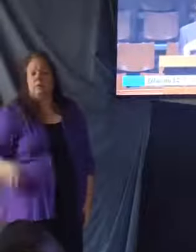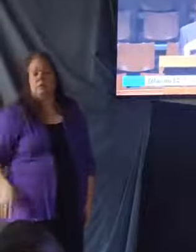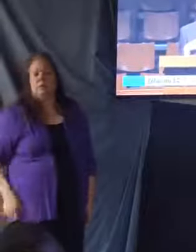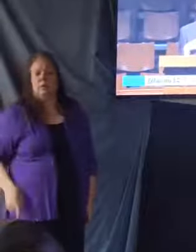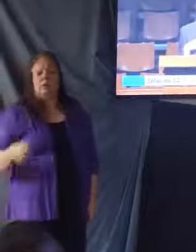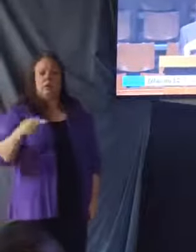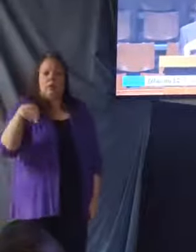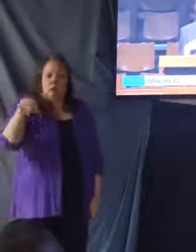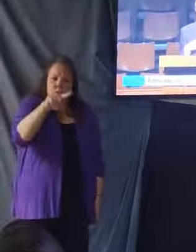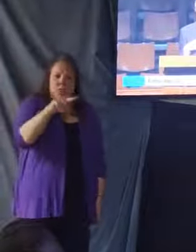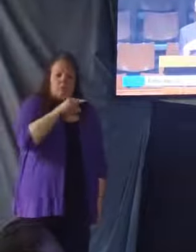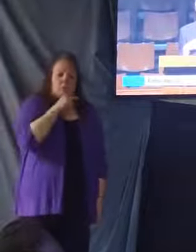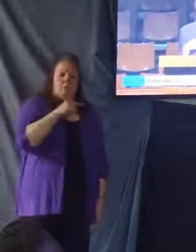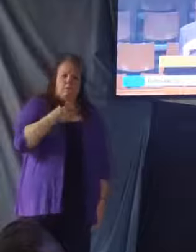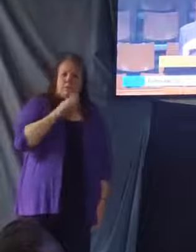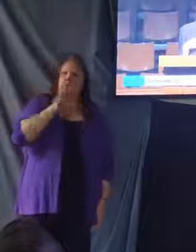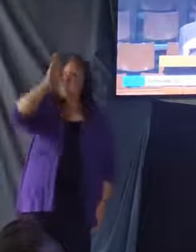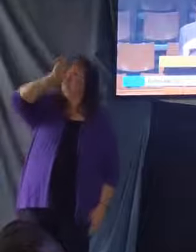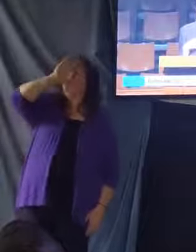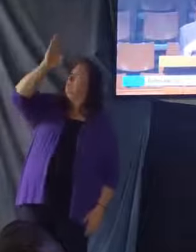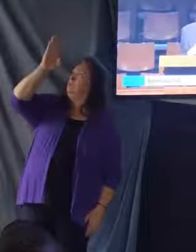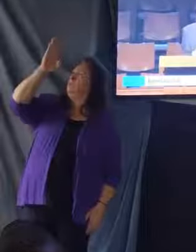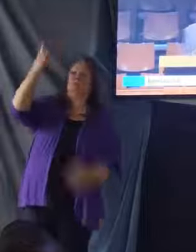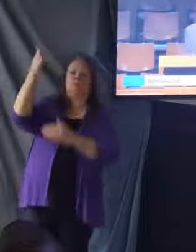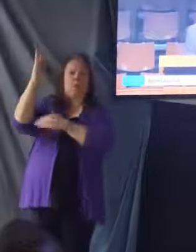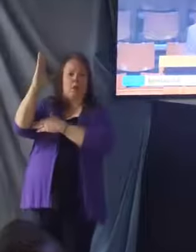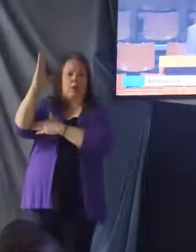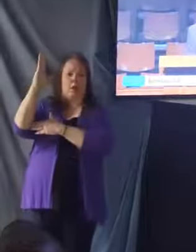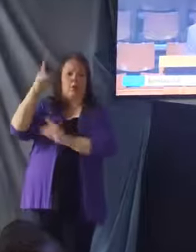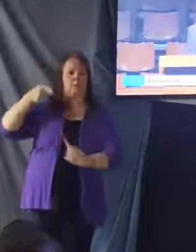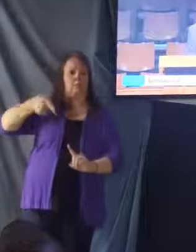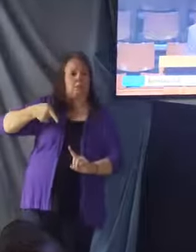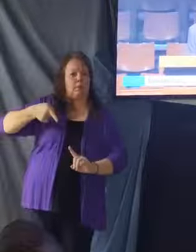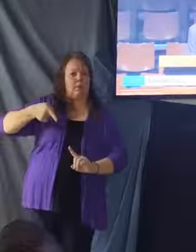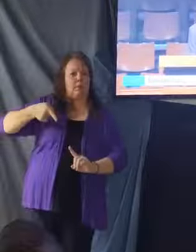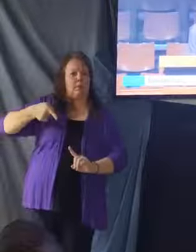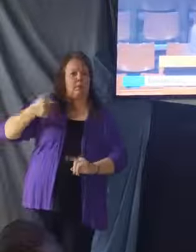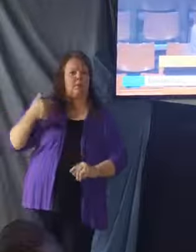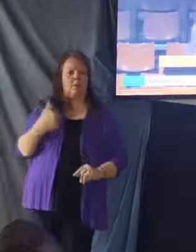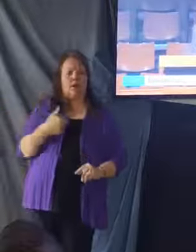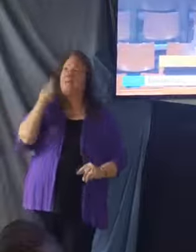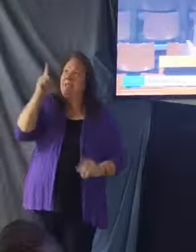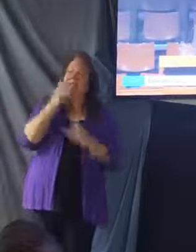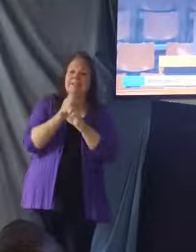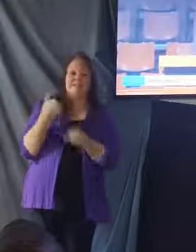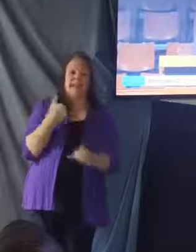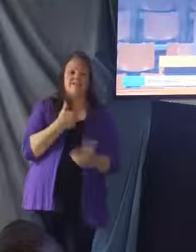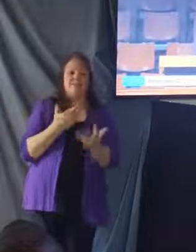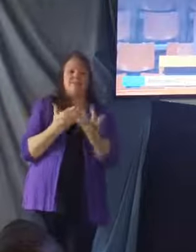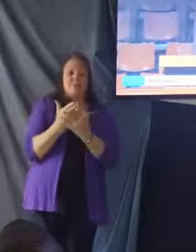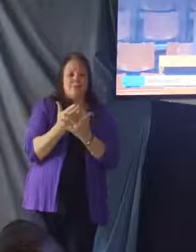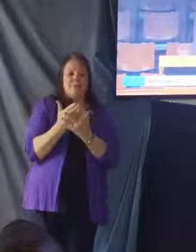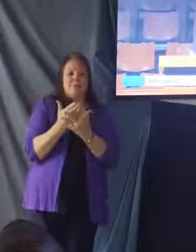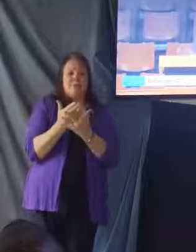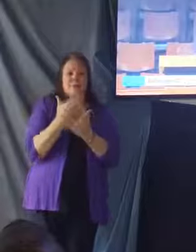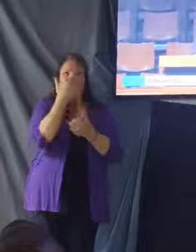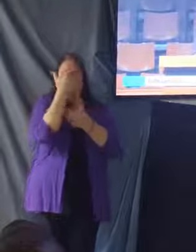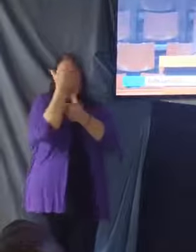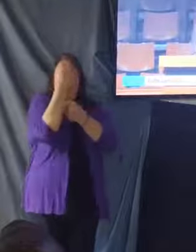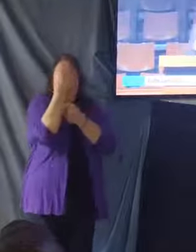You are a priest who goes directly to God. That's the point. We have been saved through faith